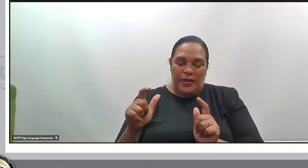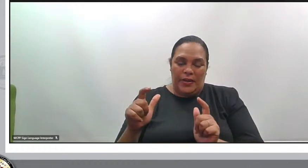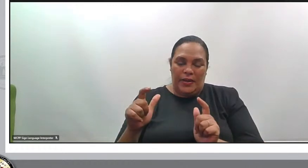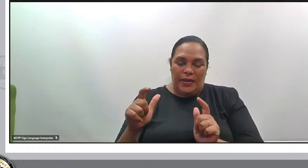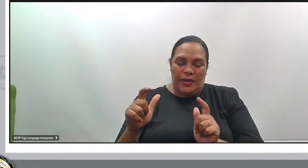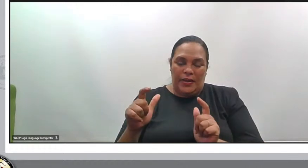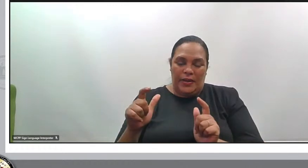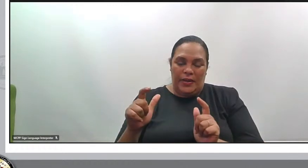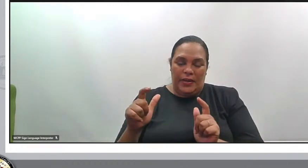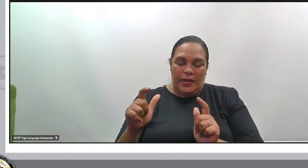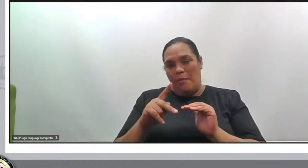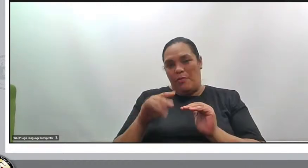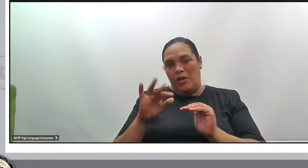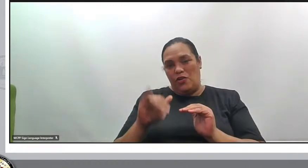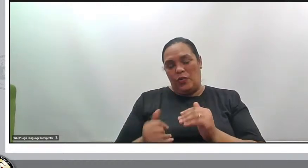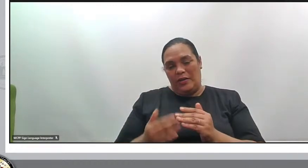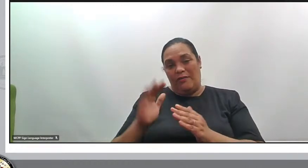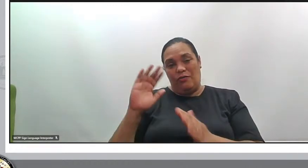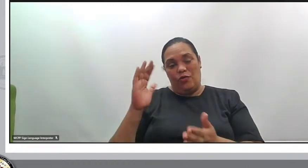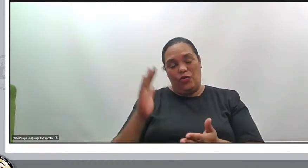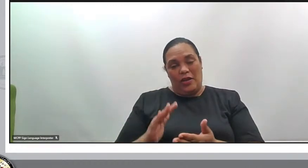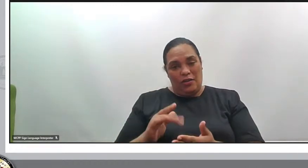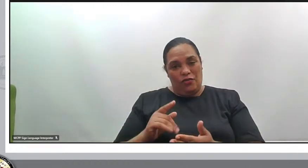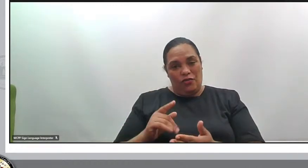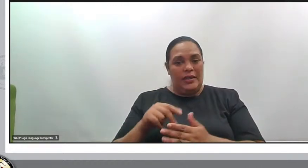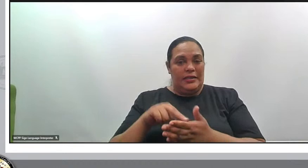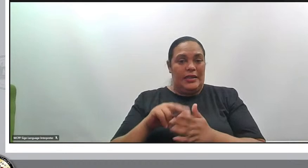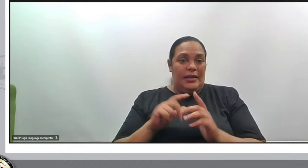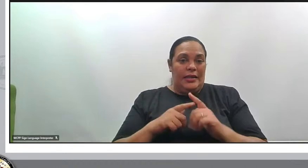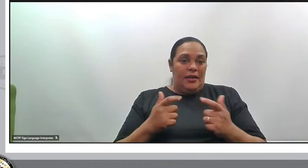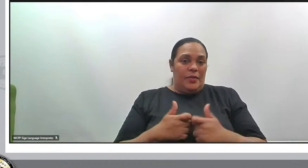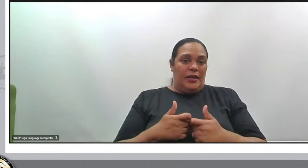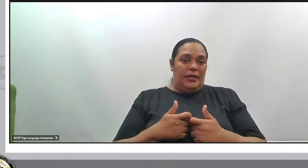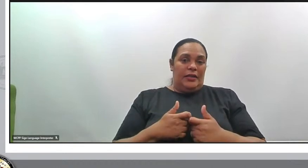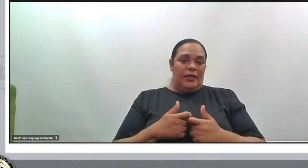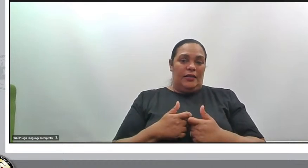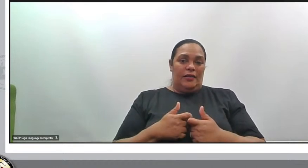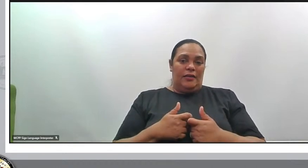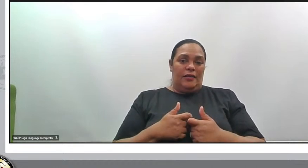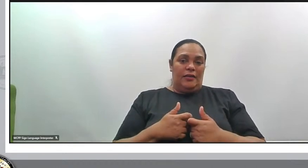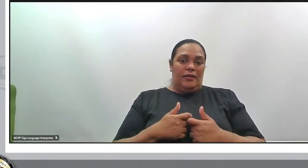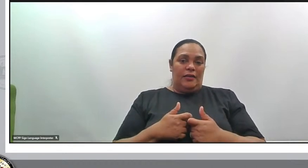services. The deduction in understanding committees, the Secretary mentioned specifically with regards to